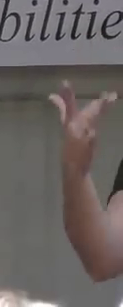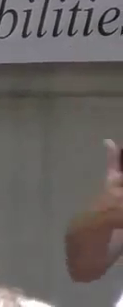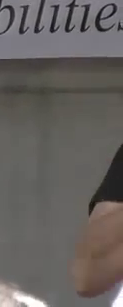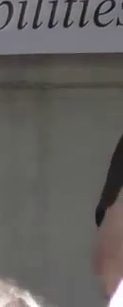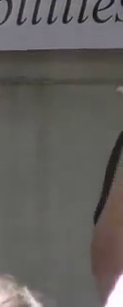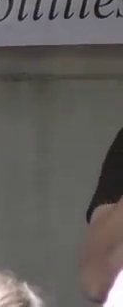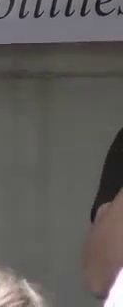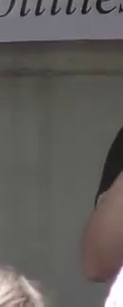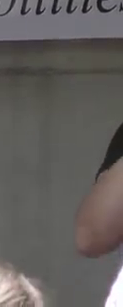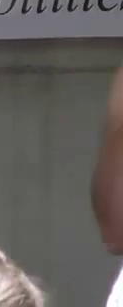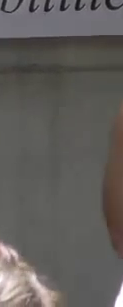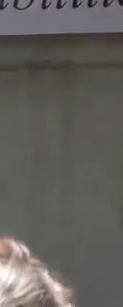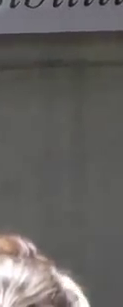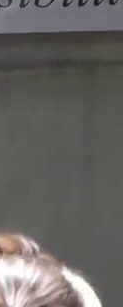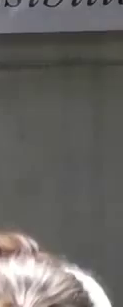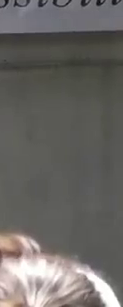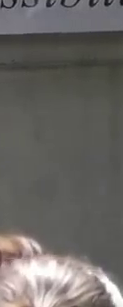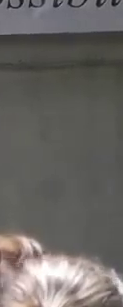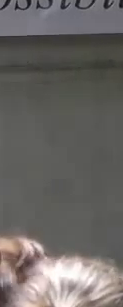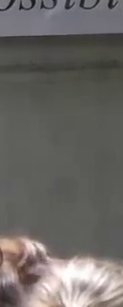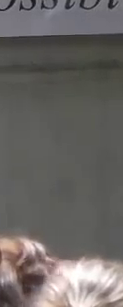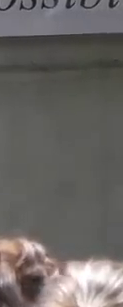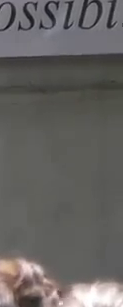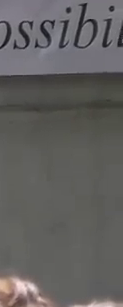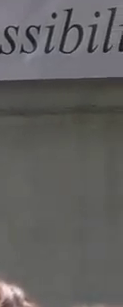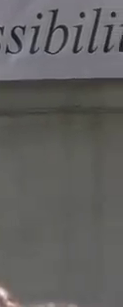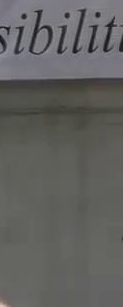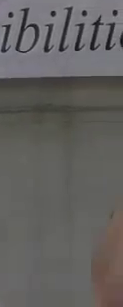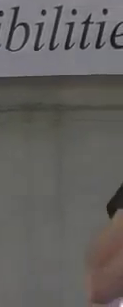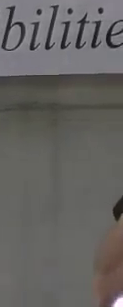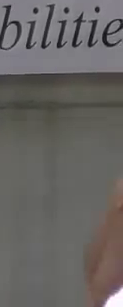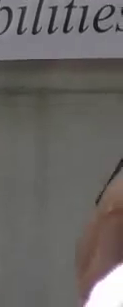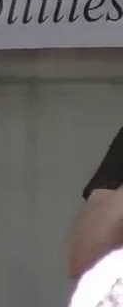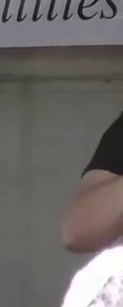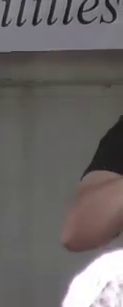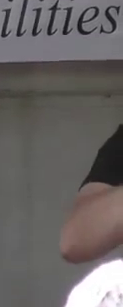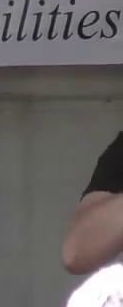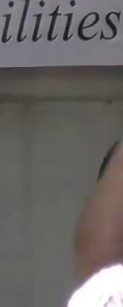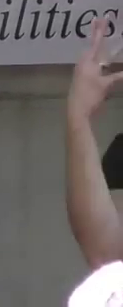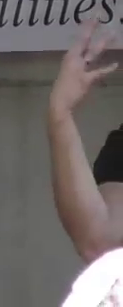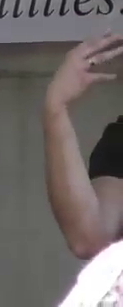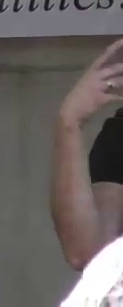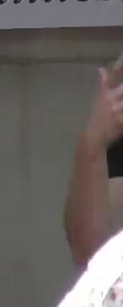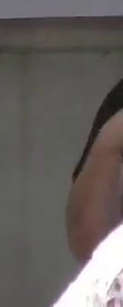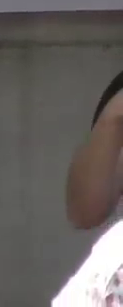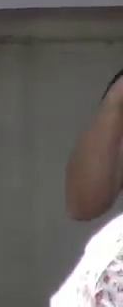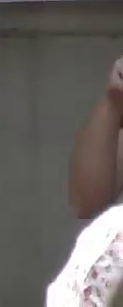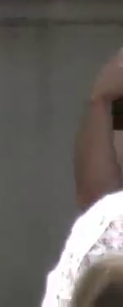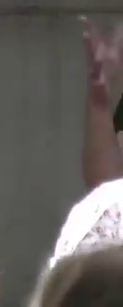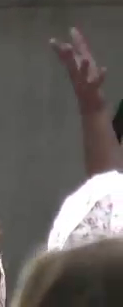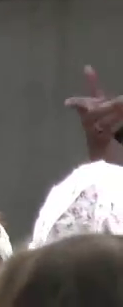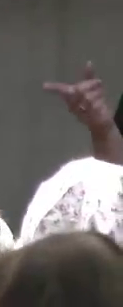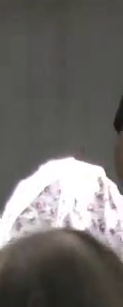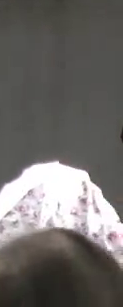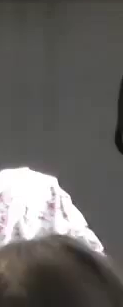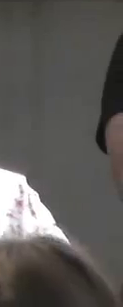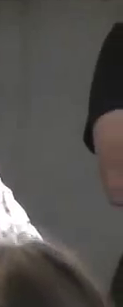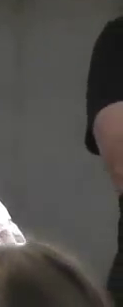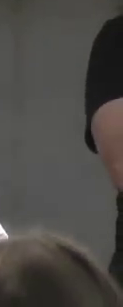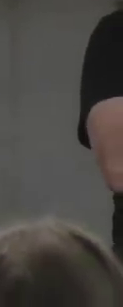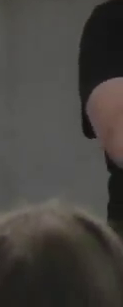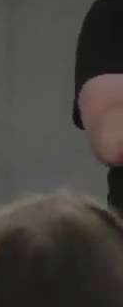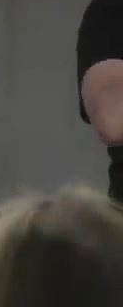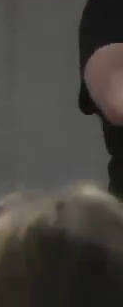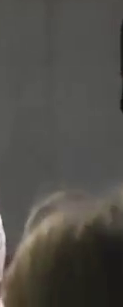first dramatic role. I had only done commercials before that. So I got this part, and I was